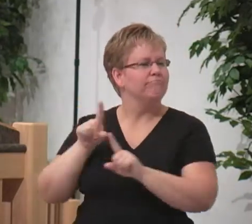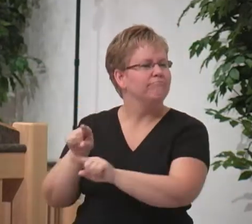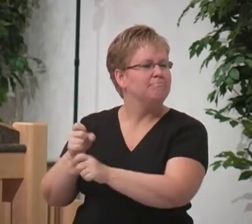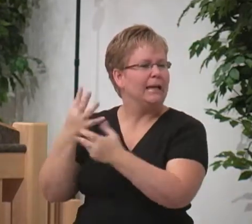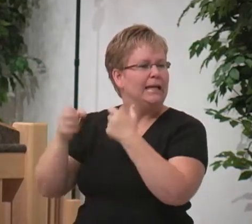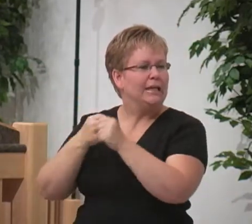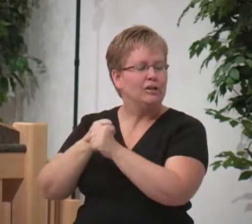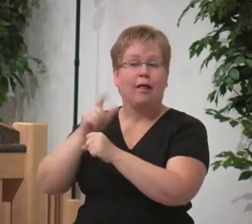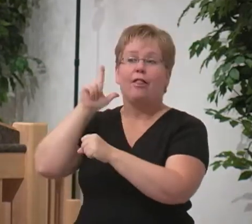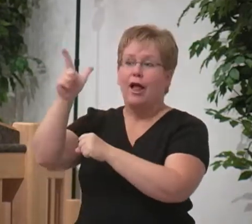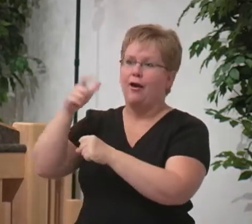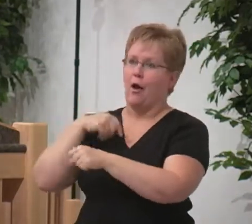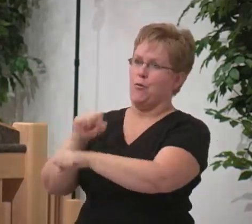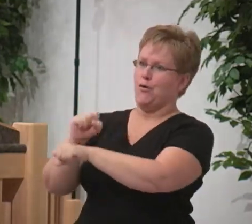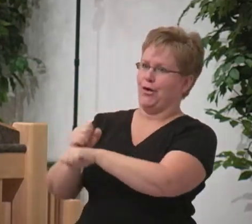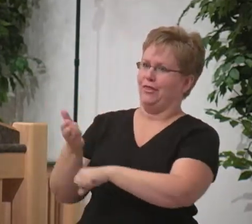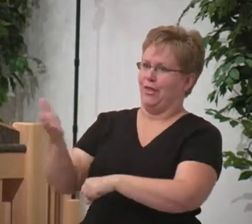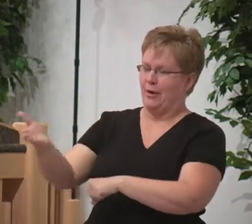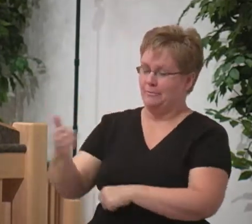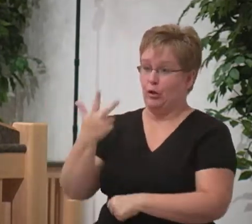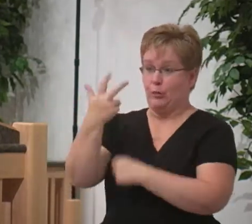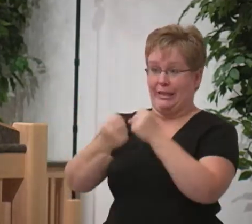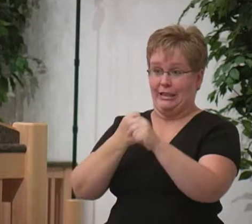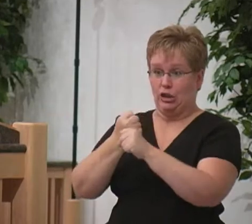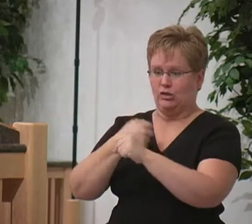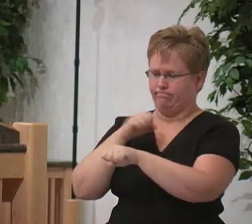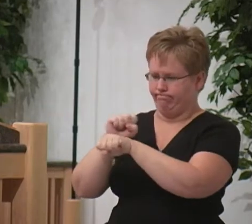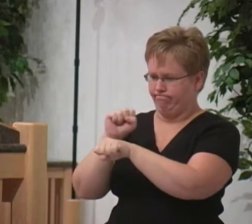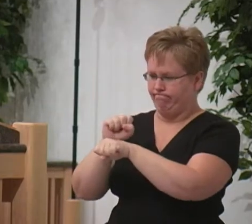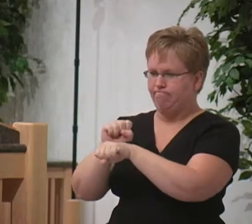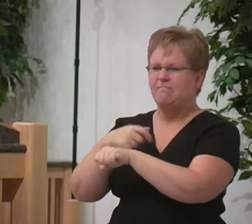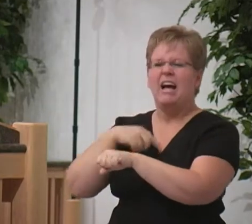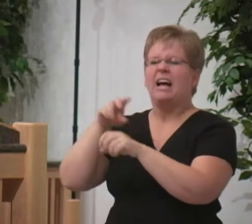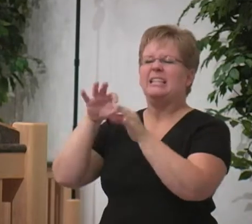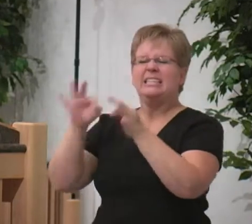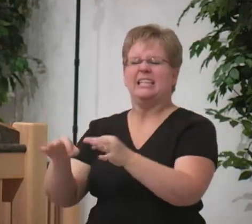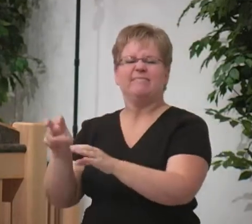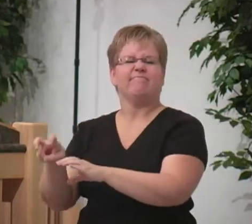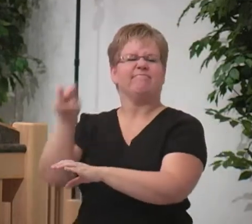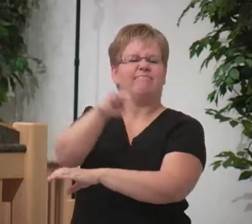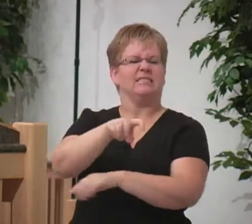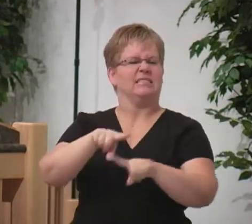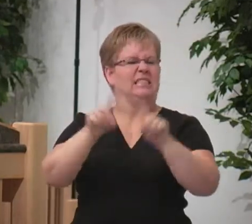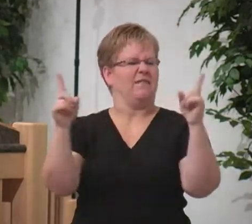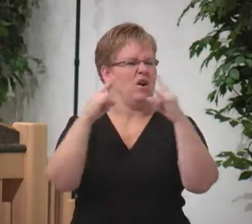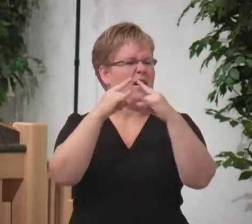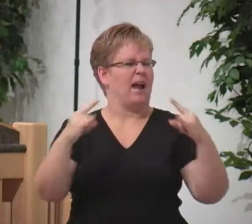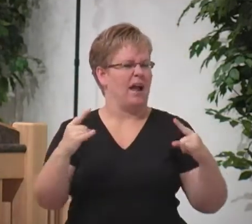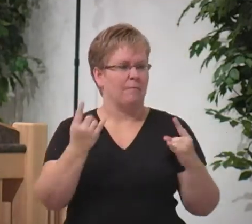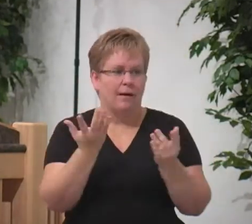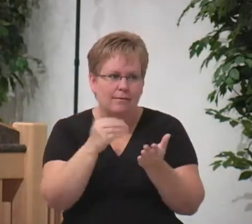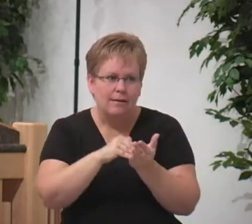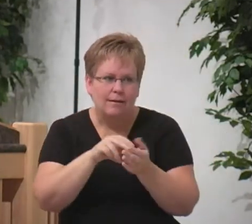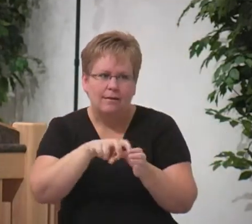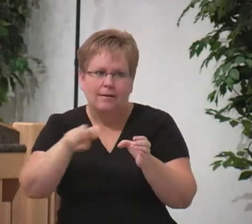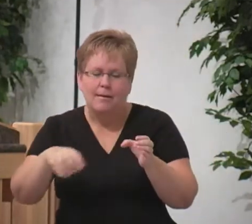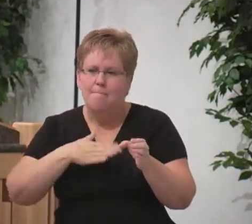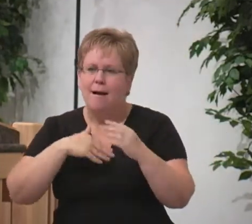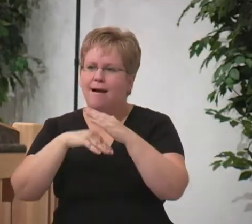after 3 summers of working there, I decided that I wanted to work at a different camp, again to get out of my comfort zone a little bit, and so I